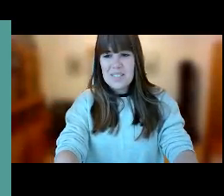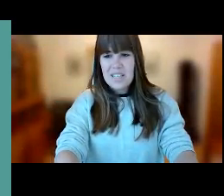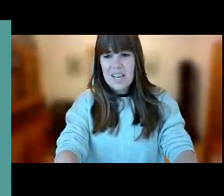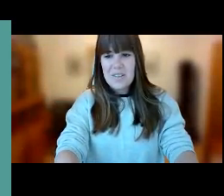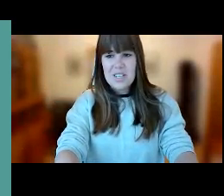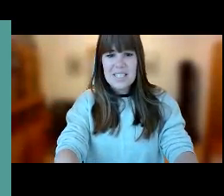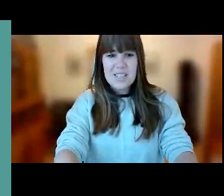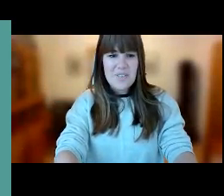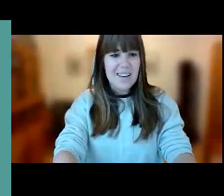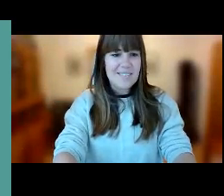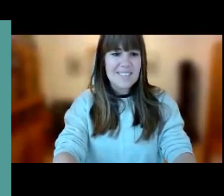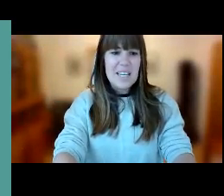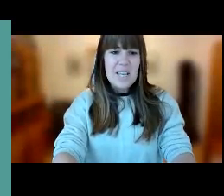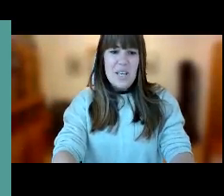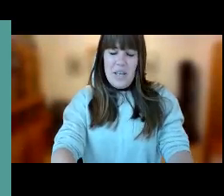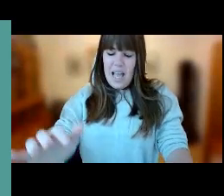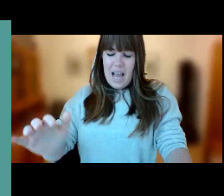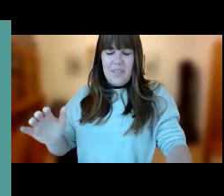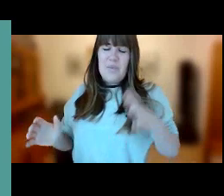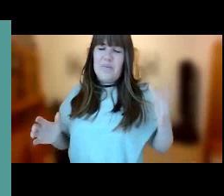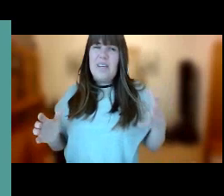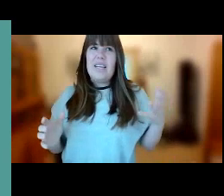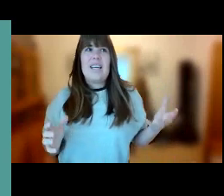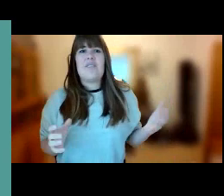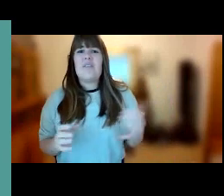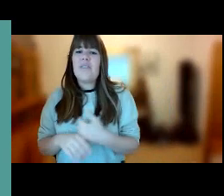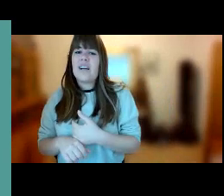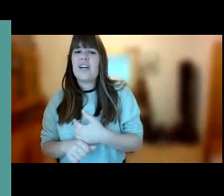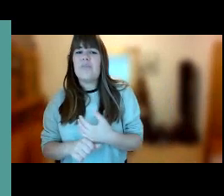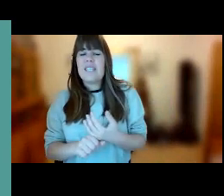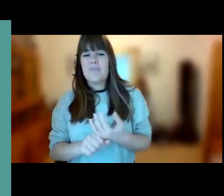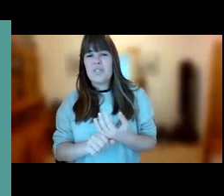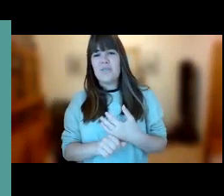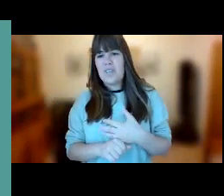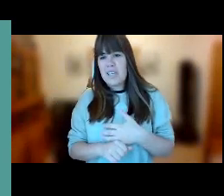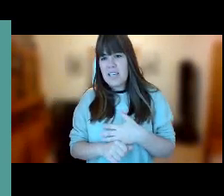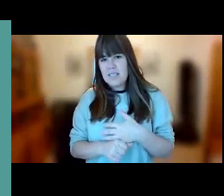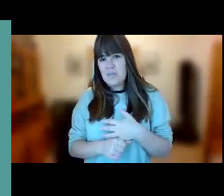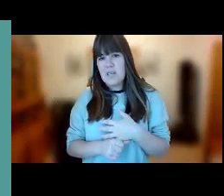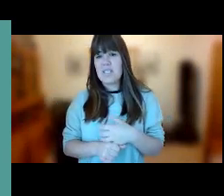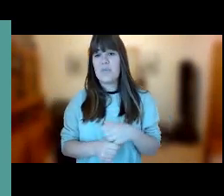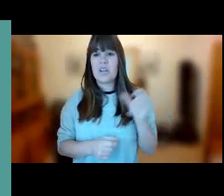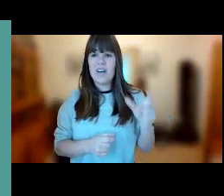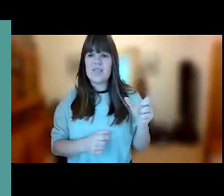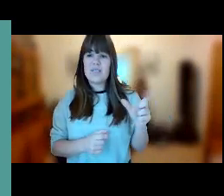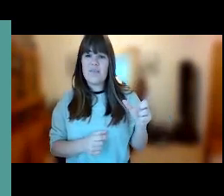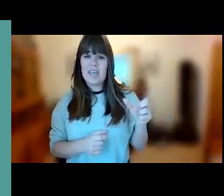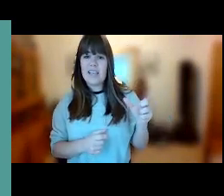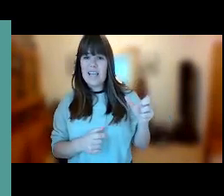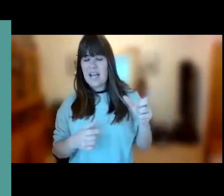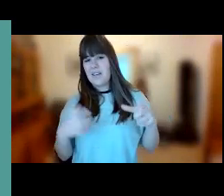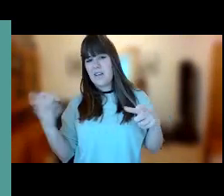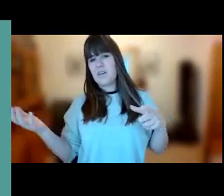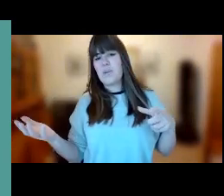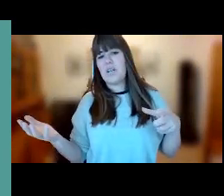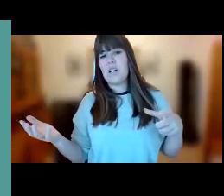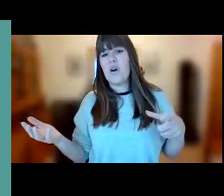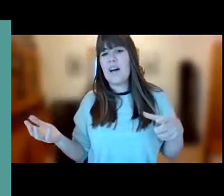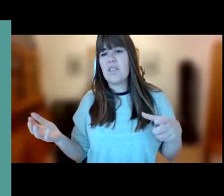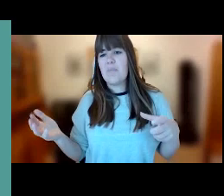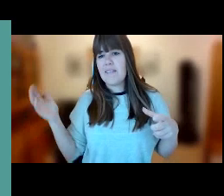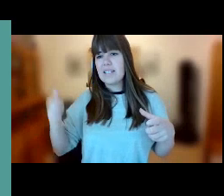really interesting video just around, and I think it's around that kind of perception of thinking sometimes that someone can't do something, and like